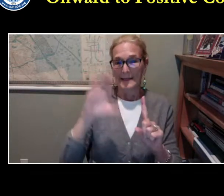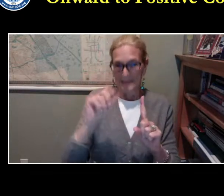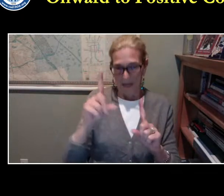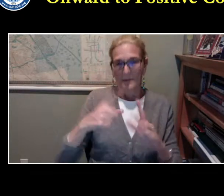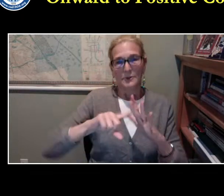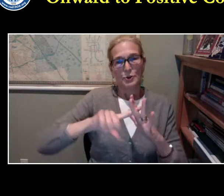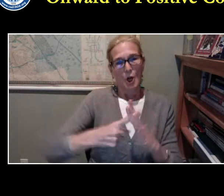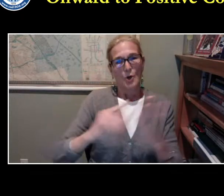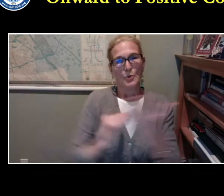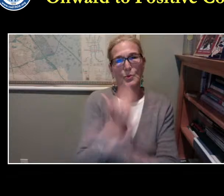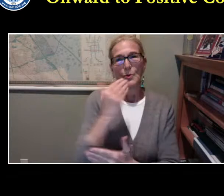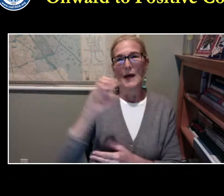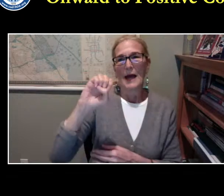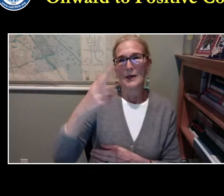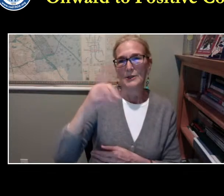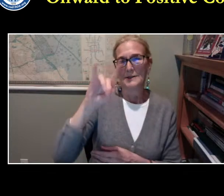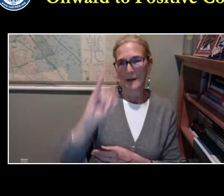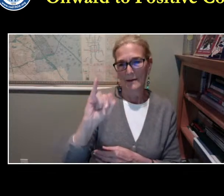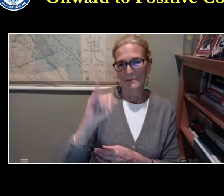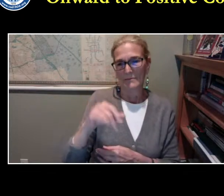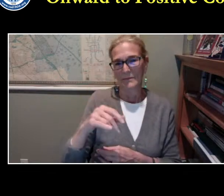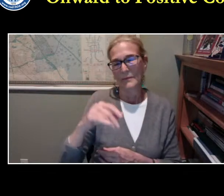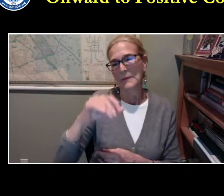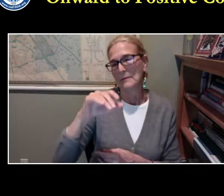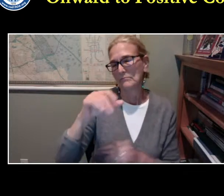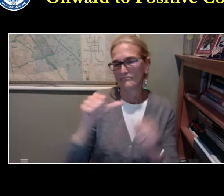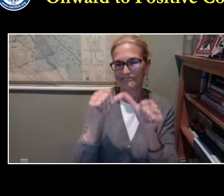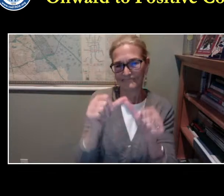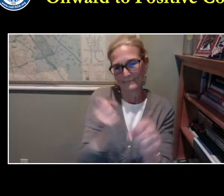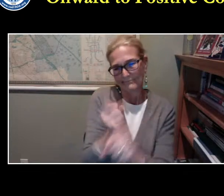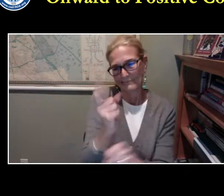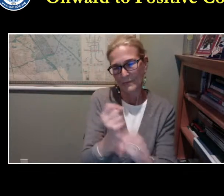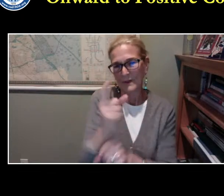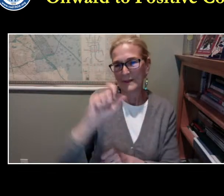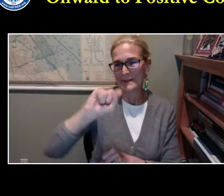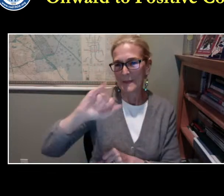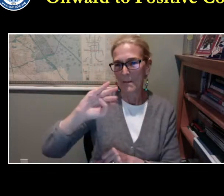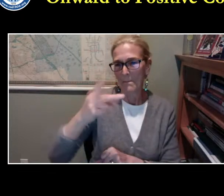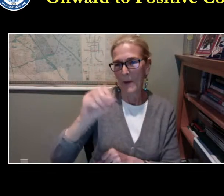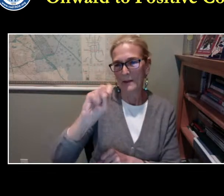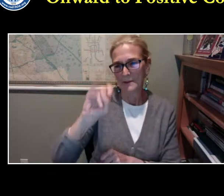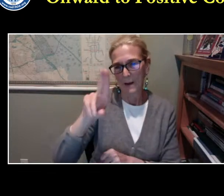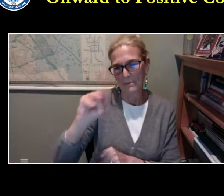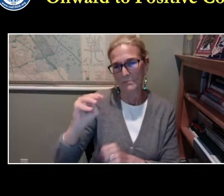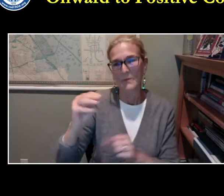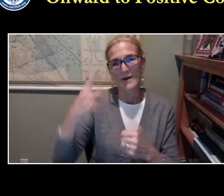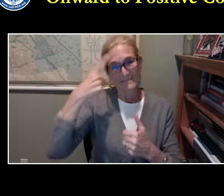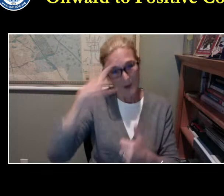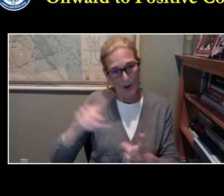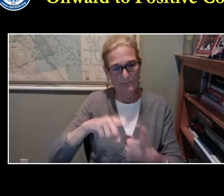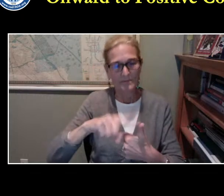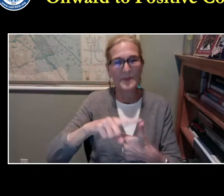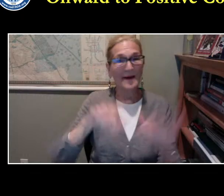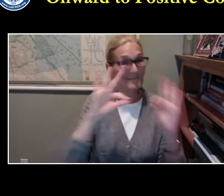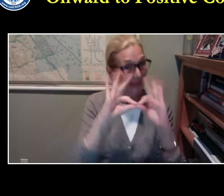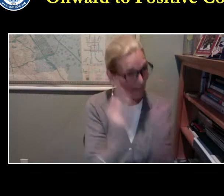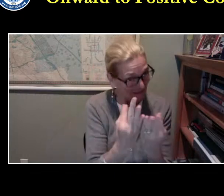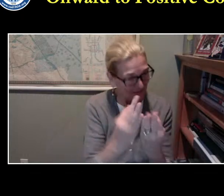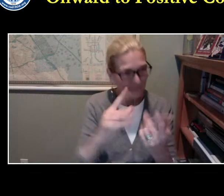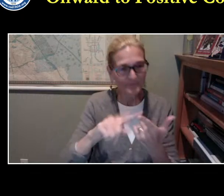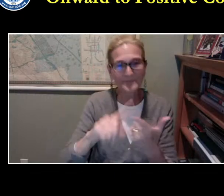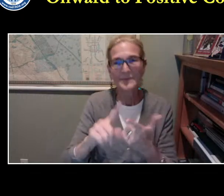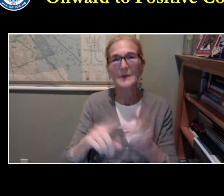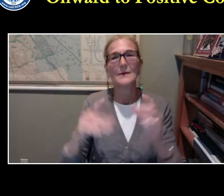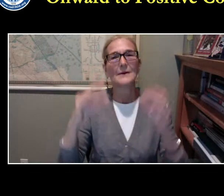And in 2019, the California Association for the Deaf started the EHDI, EHDI, and Deaf